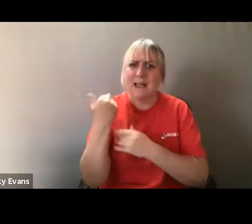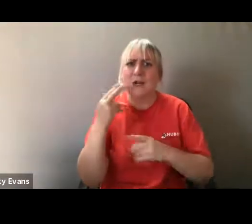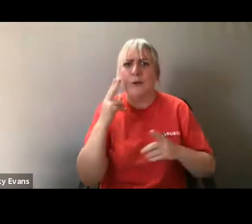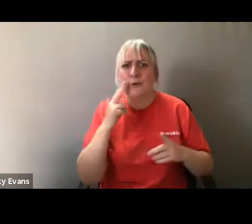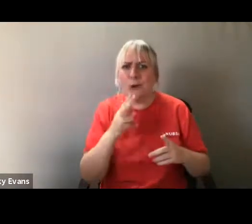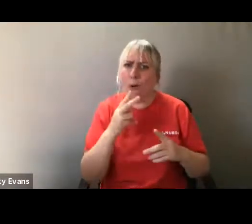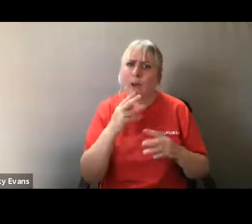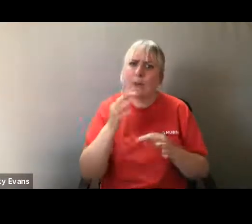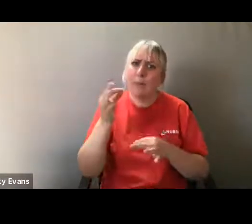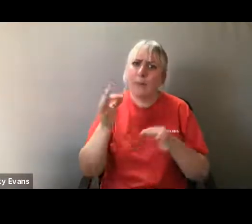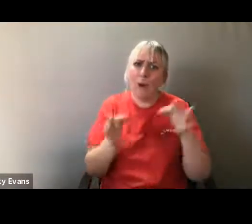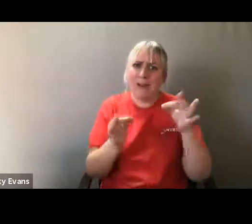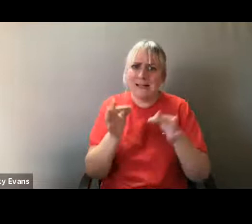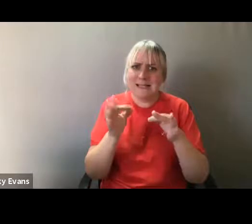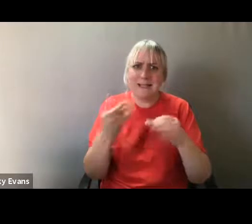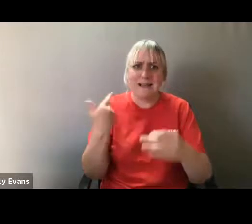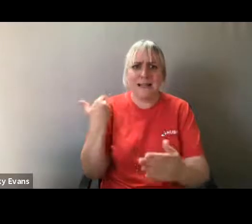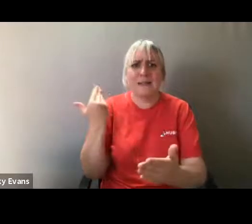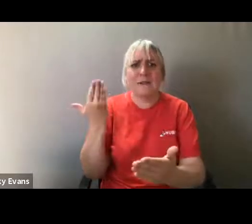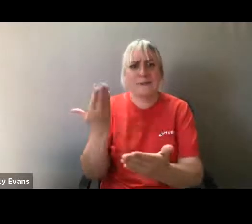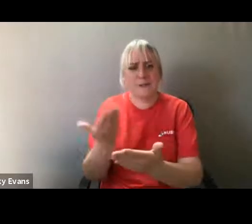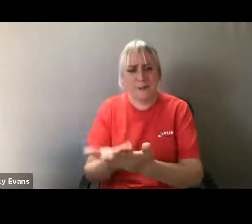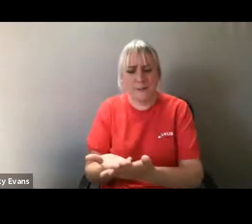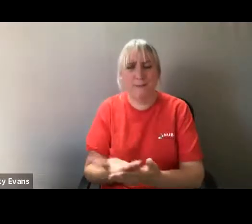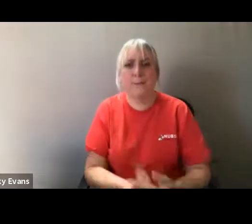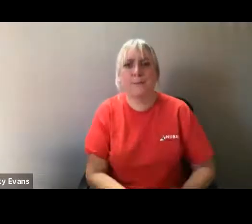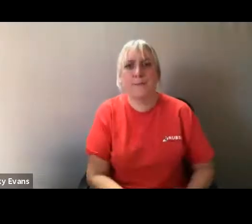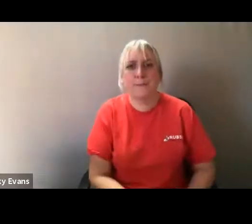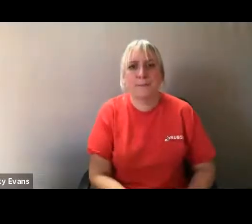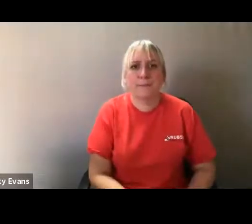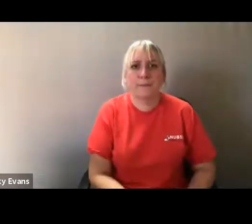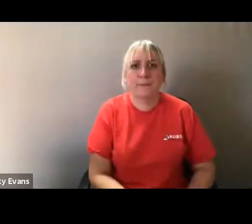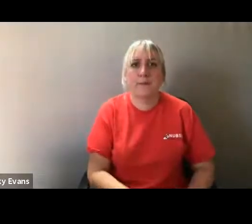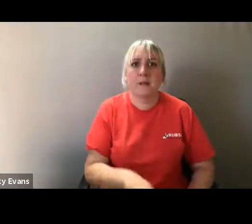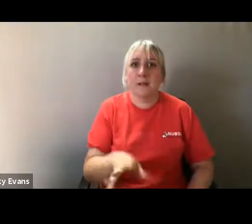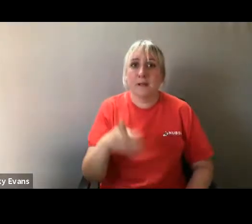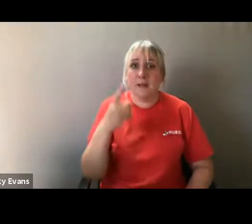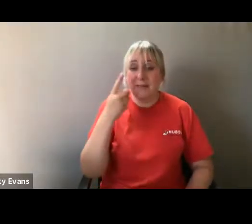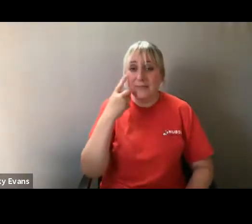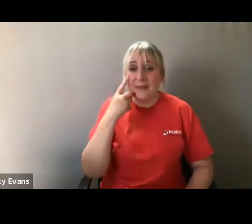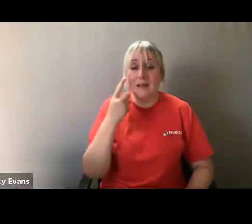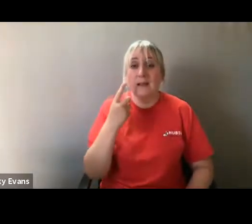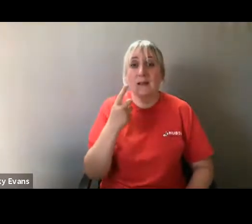thing. And therefore, when we talk about